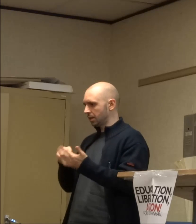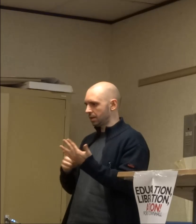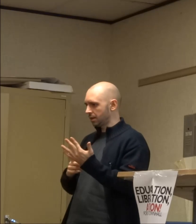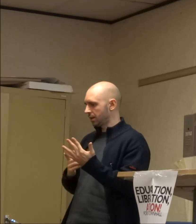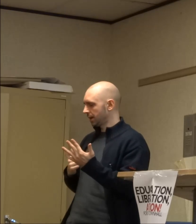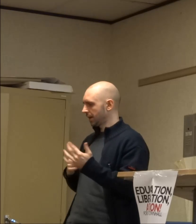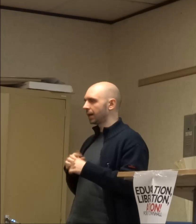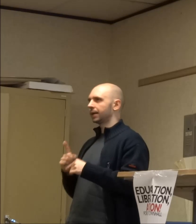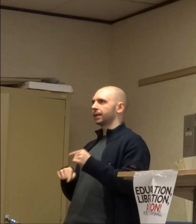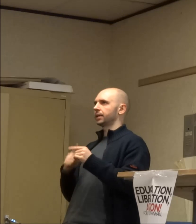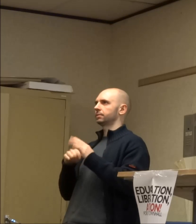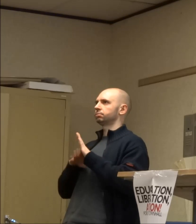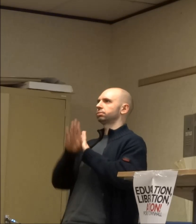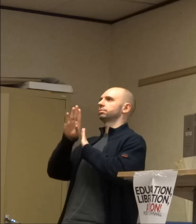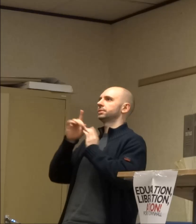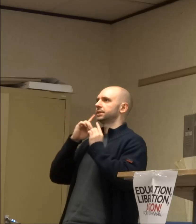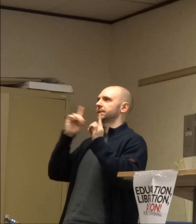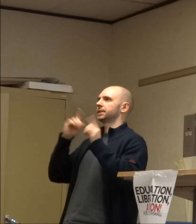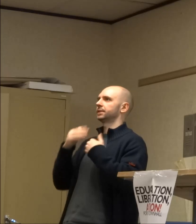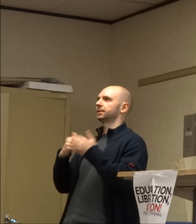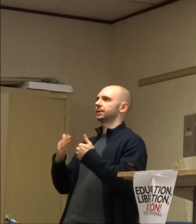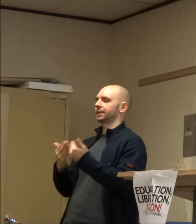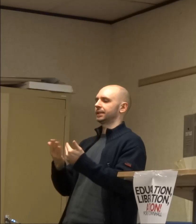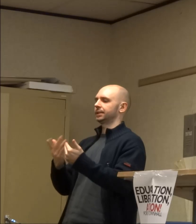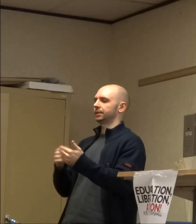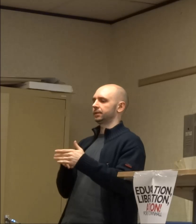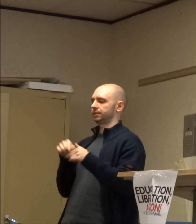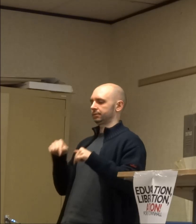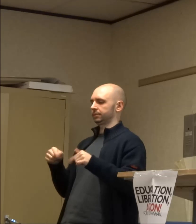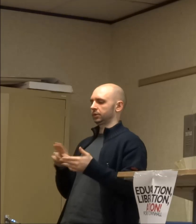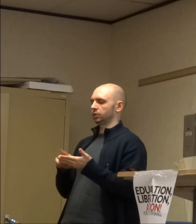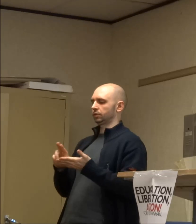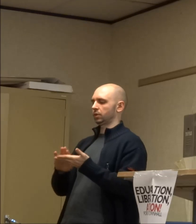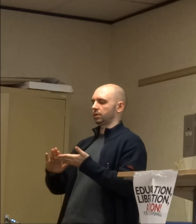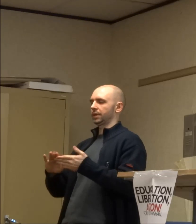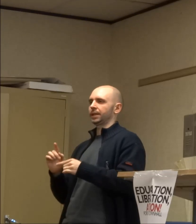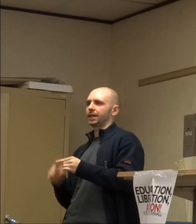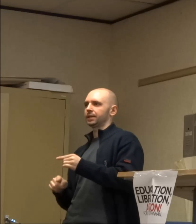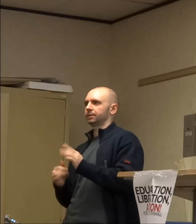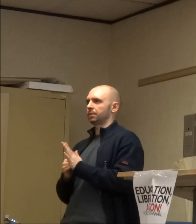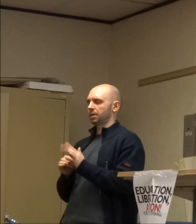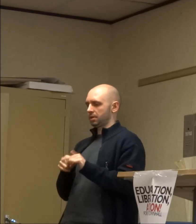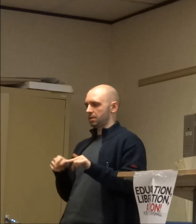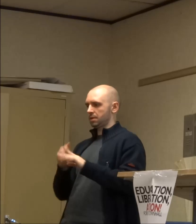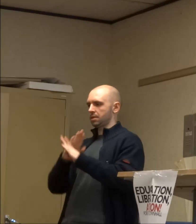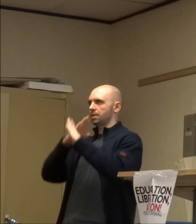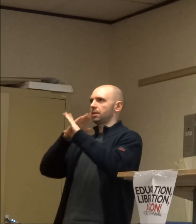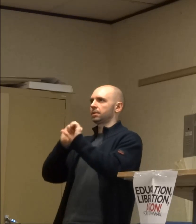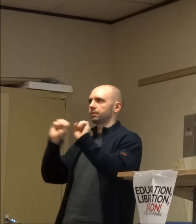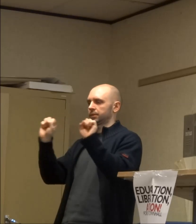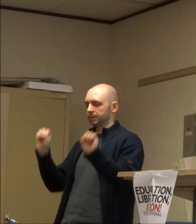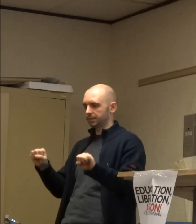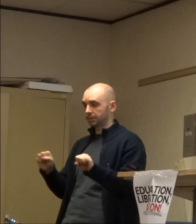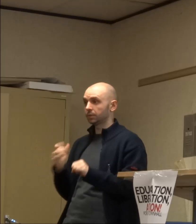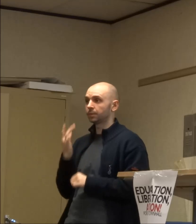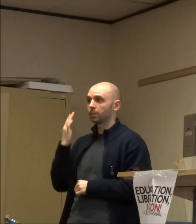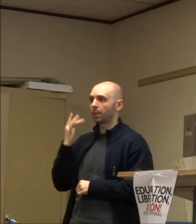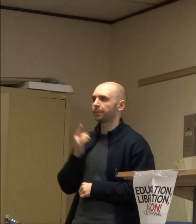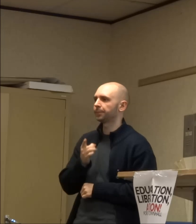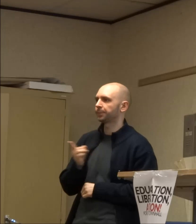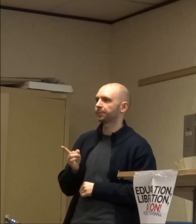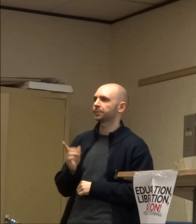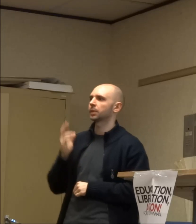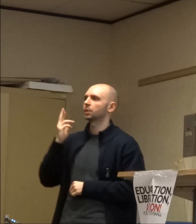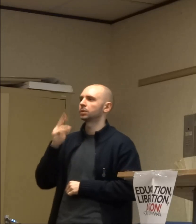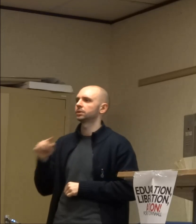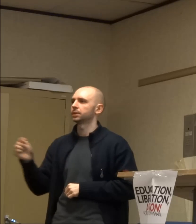access inclusive and accountable post-secondary education. This is precisely the reason why we're here today, to